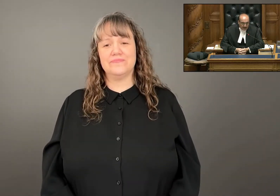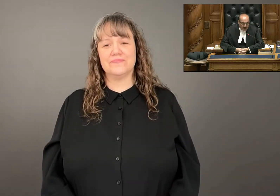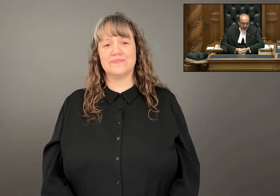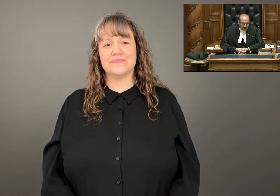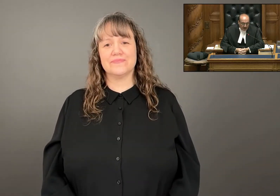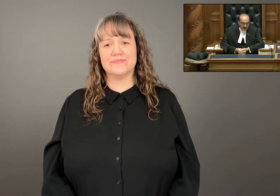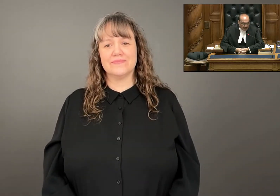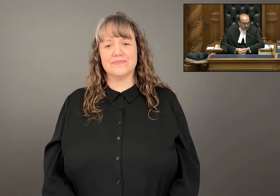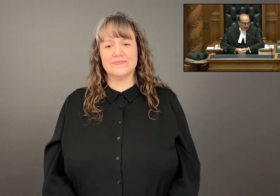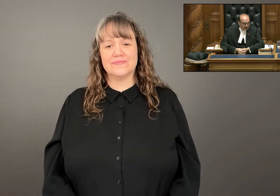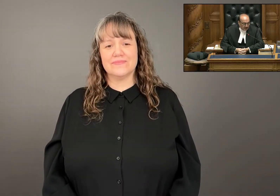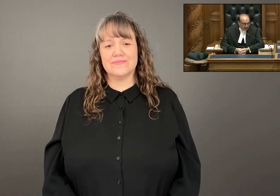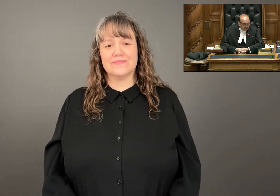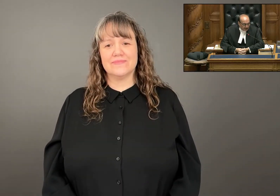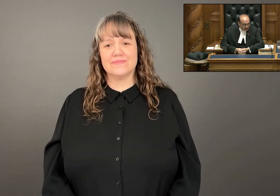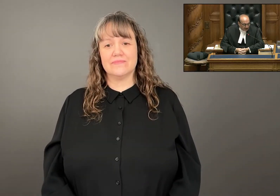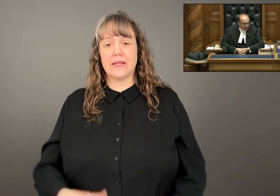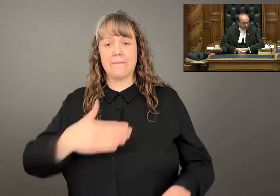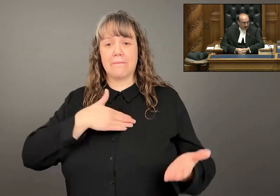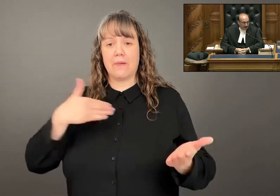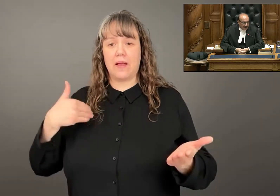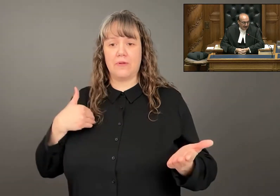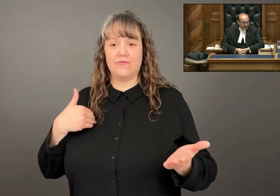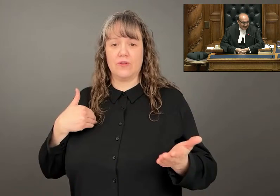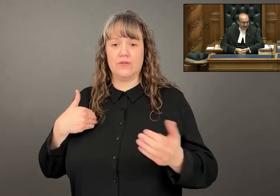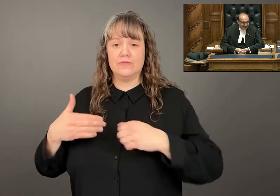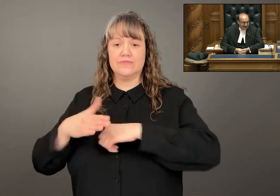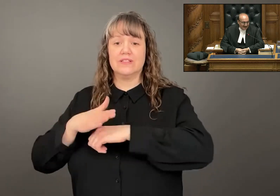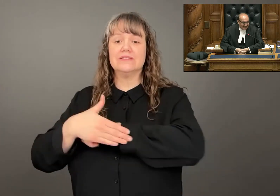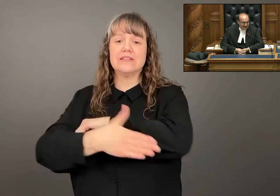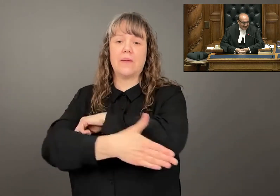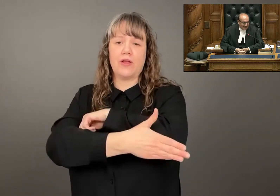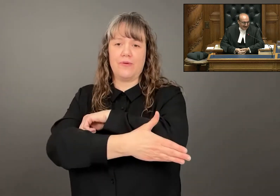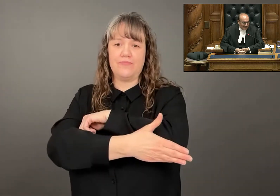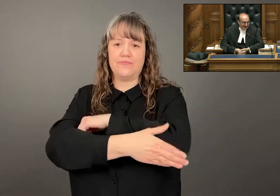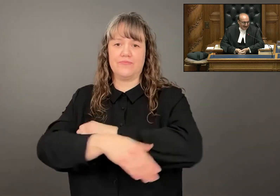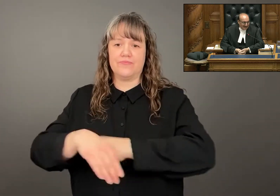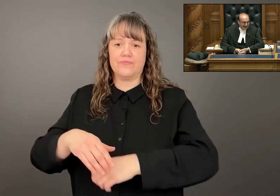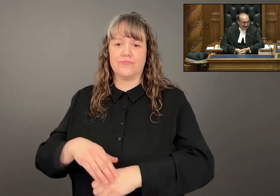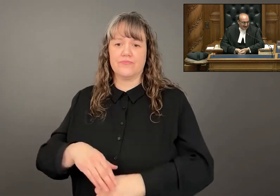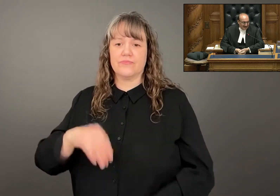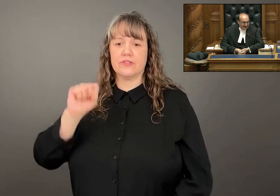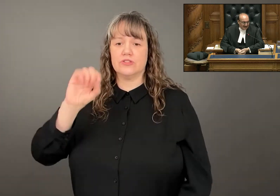Member for Salmon Arm, Shuswap. I'd like to